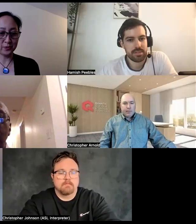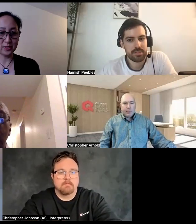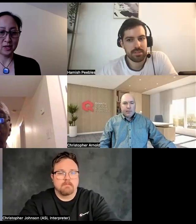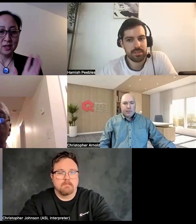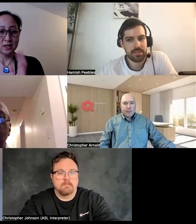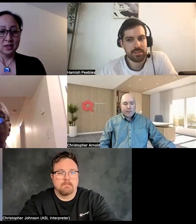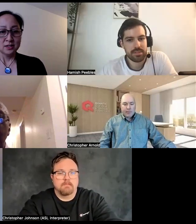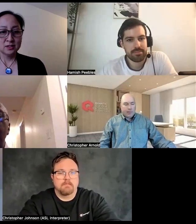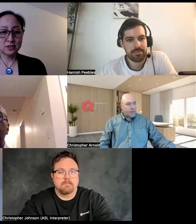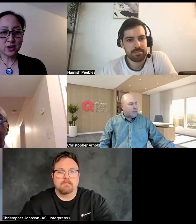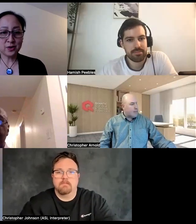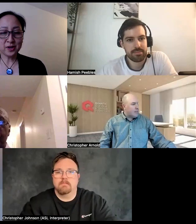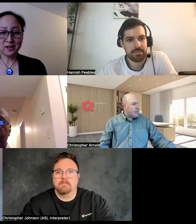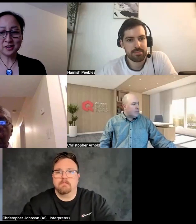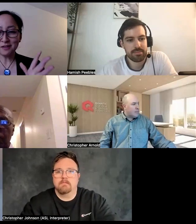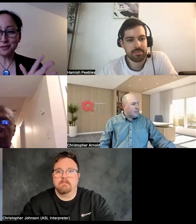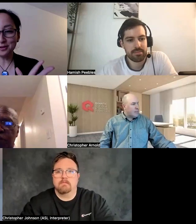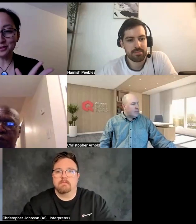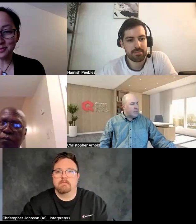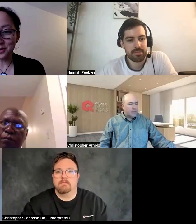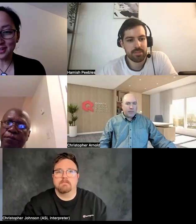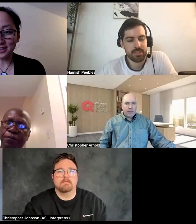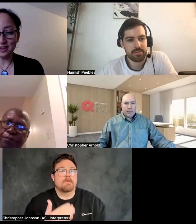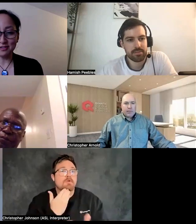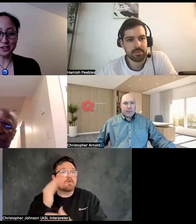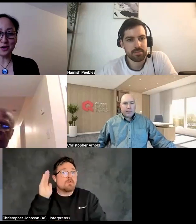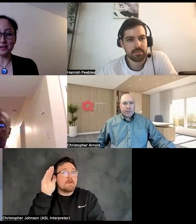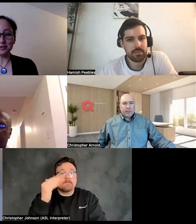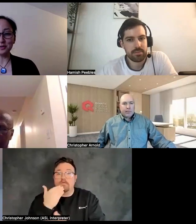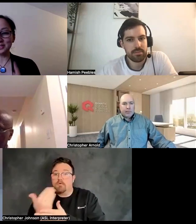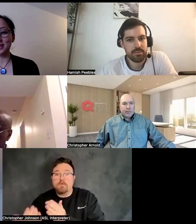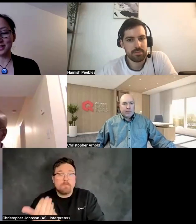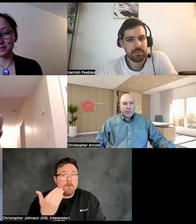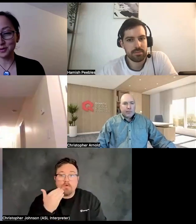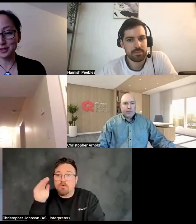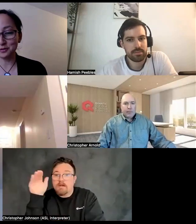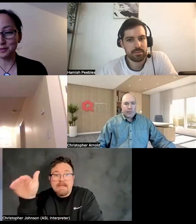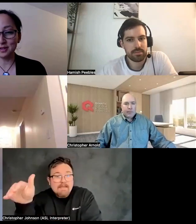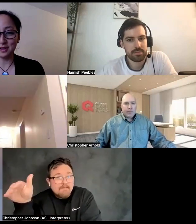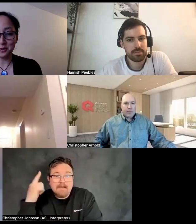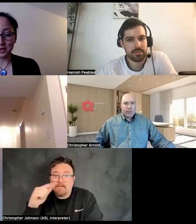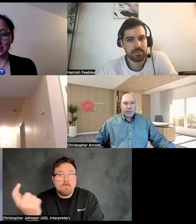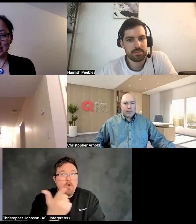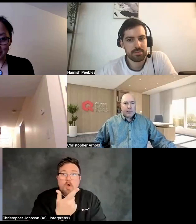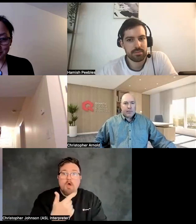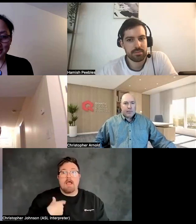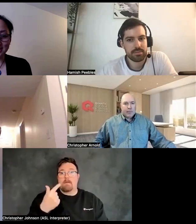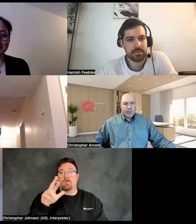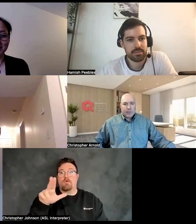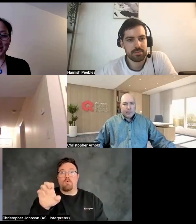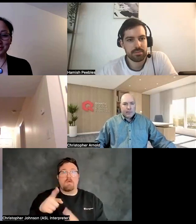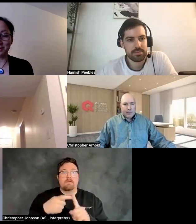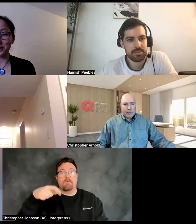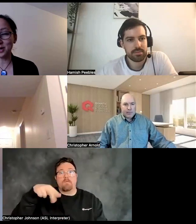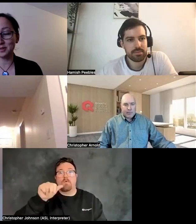we go. So good afternoon, good morning, good evening to all of you. Once again, I'm Grace from the Quantic Engagement